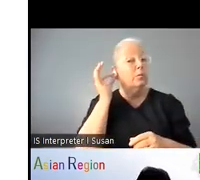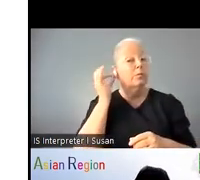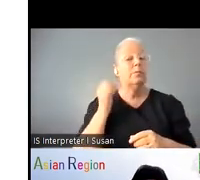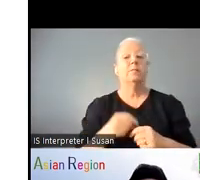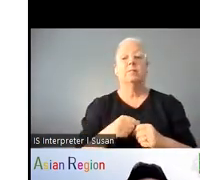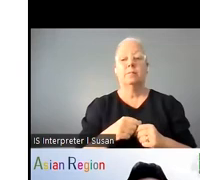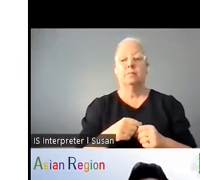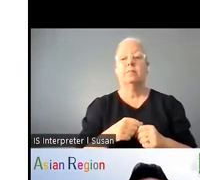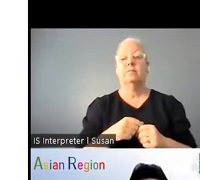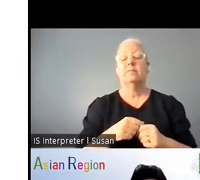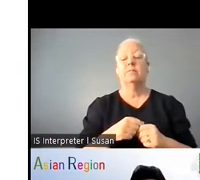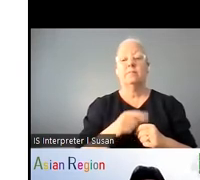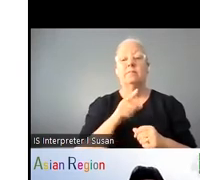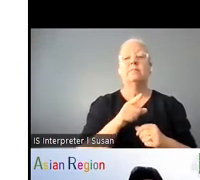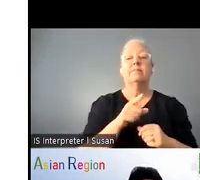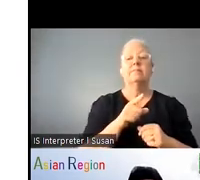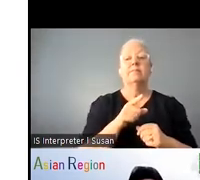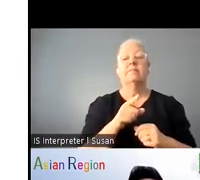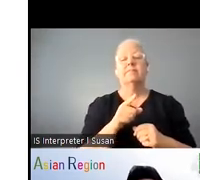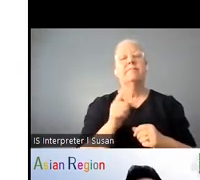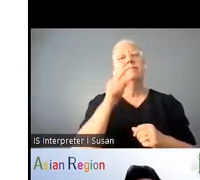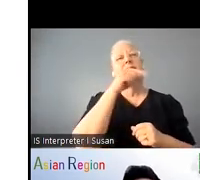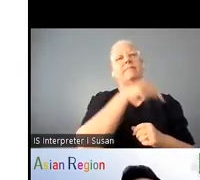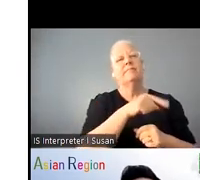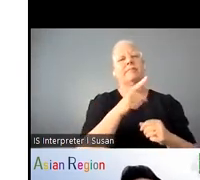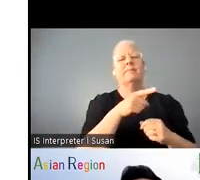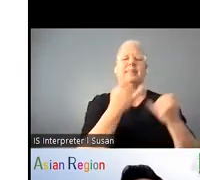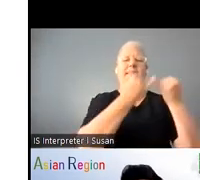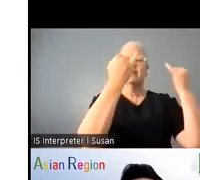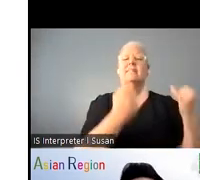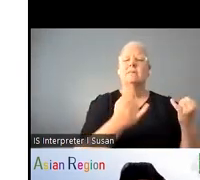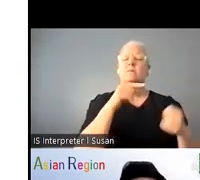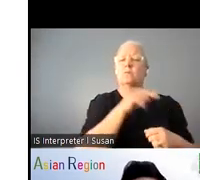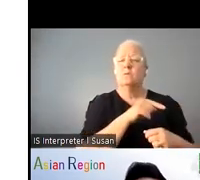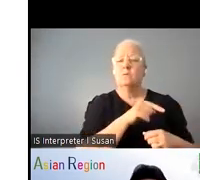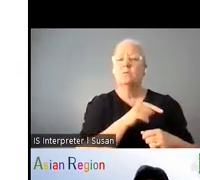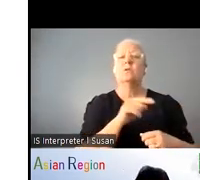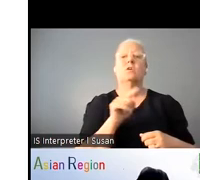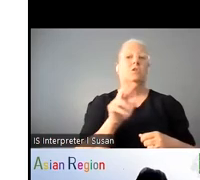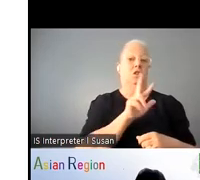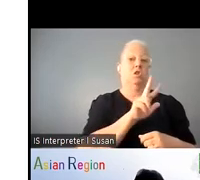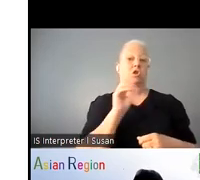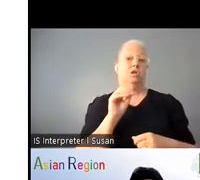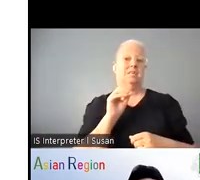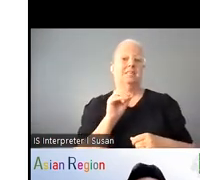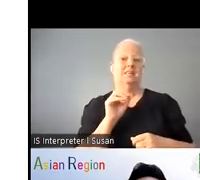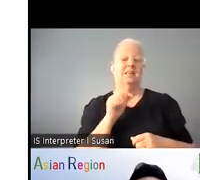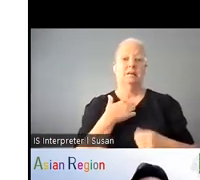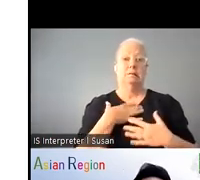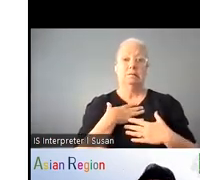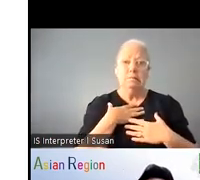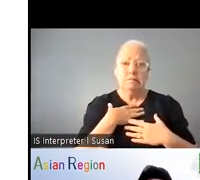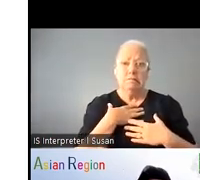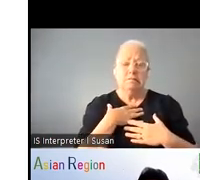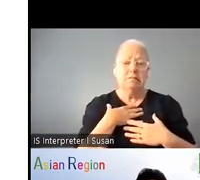entered the institutionalization or social care institution at the age of 30. This is quite scary and a serious threat for a